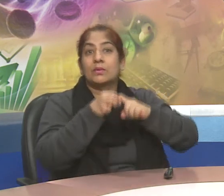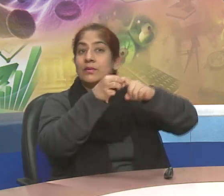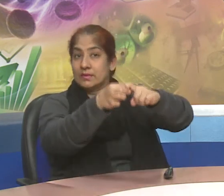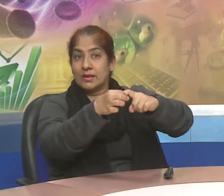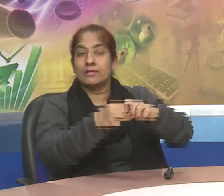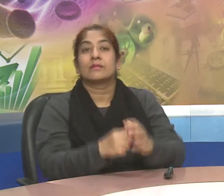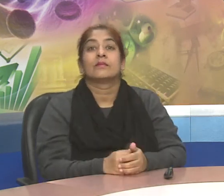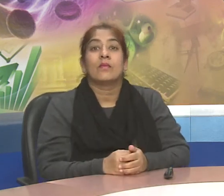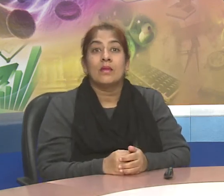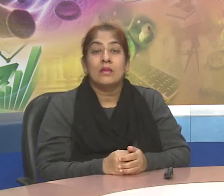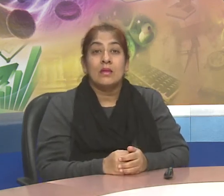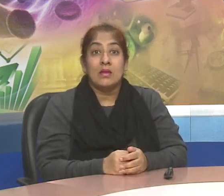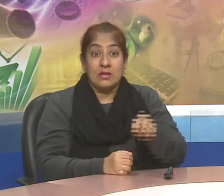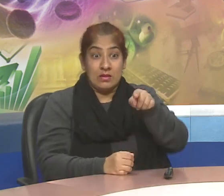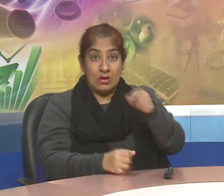Question number 26.